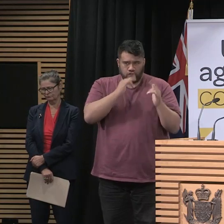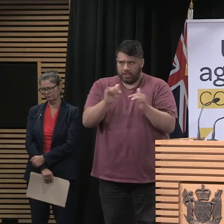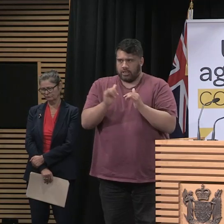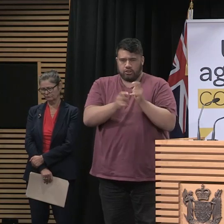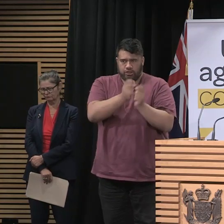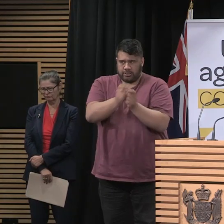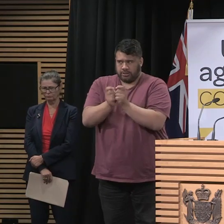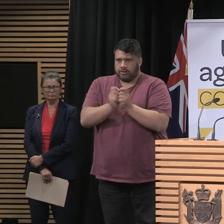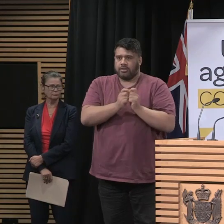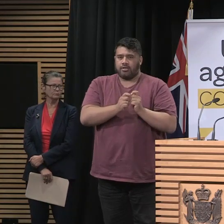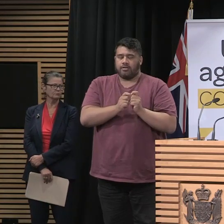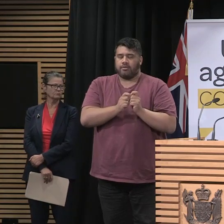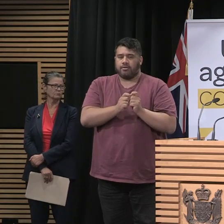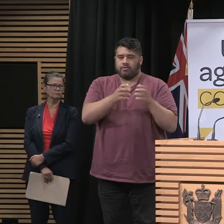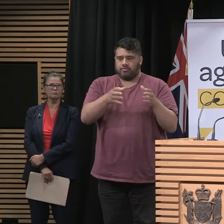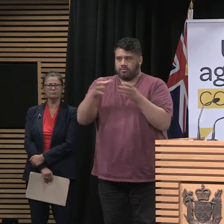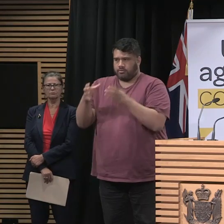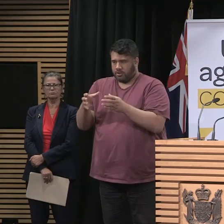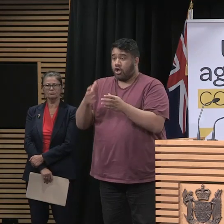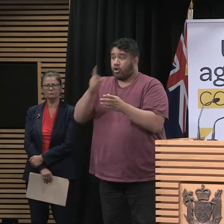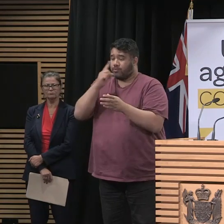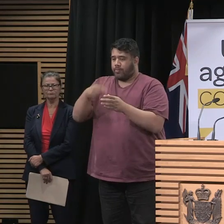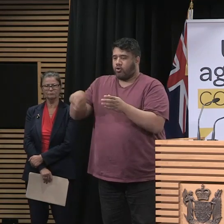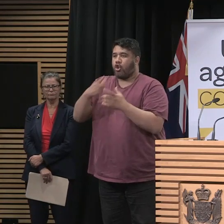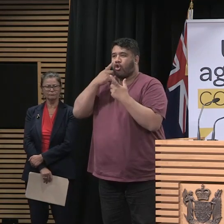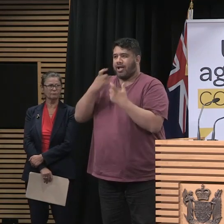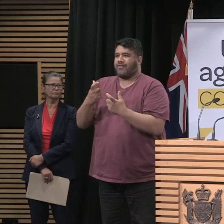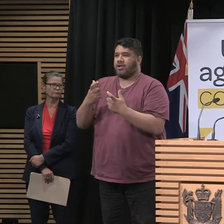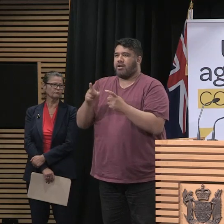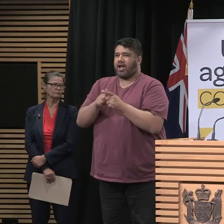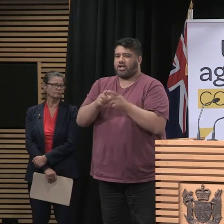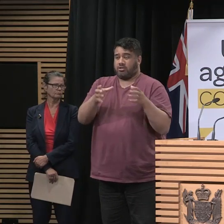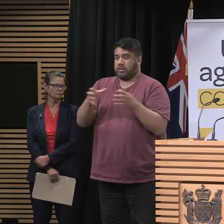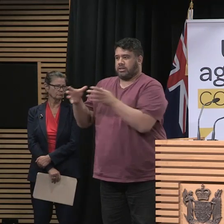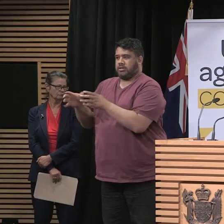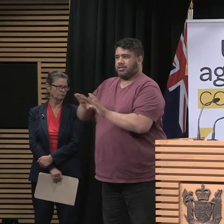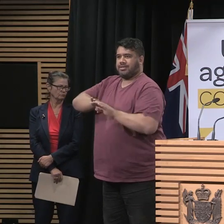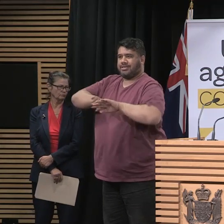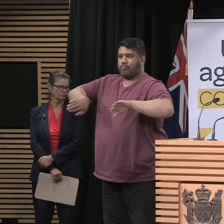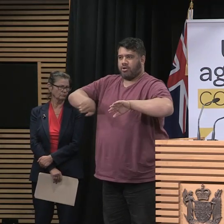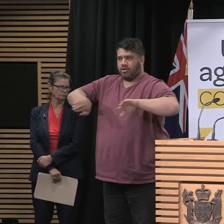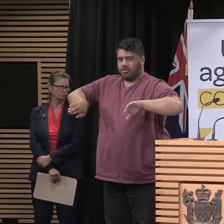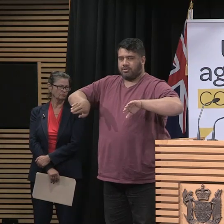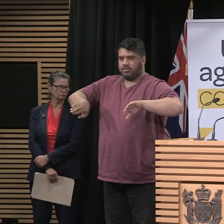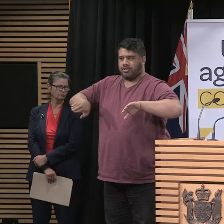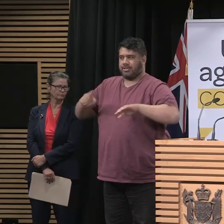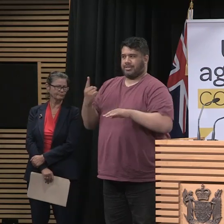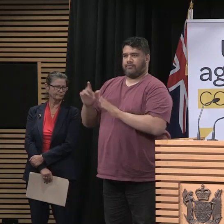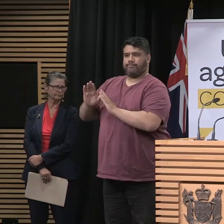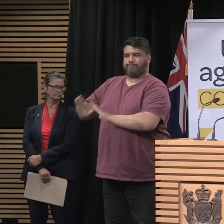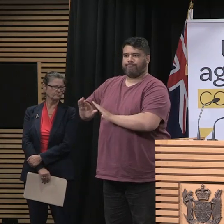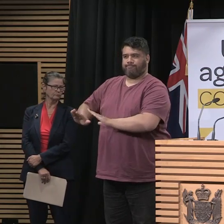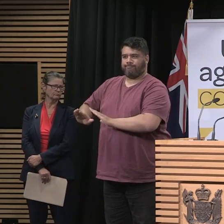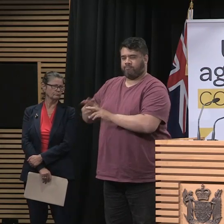been exposed, and those people are being looked after in what you might call a bubble to ensure that they are strictly self-isolated and